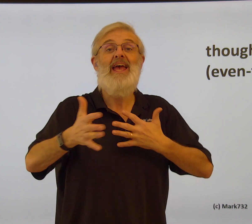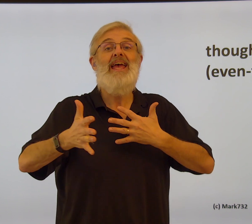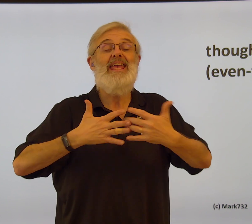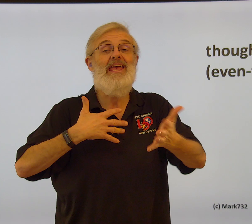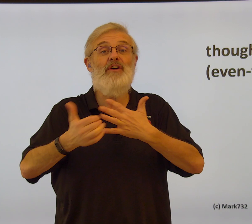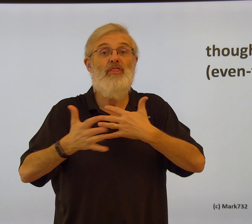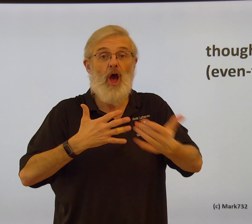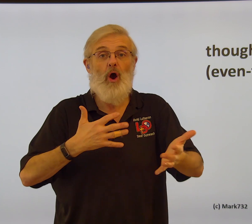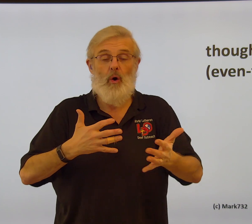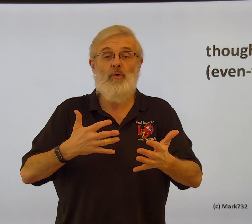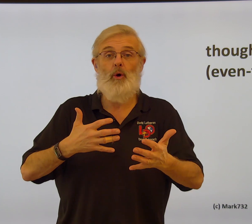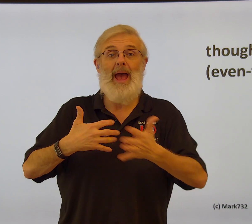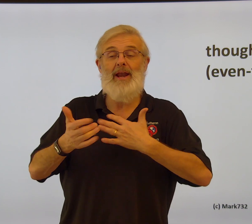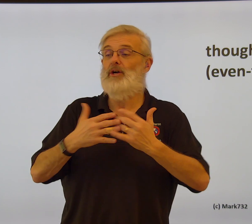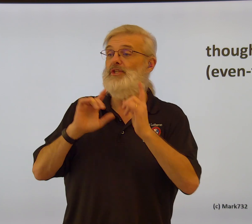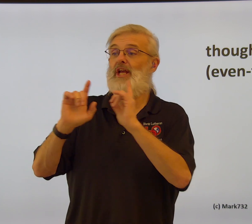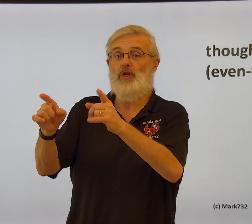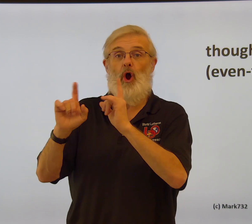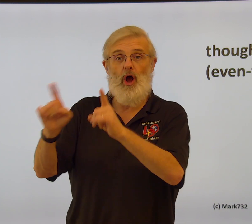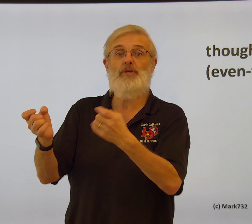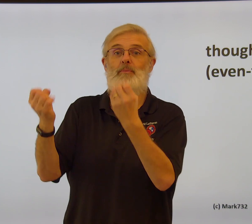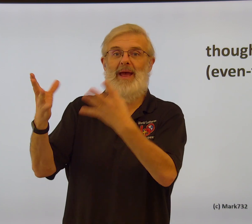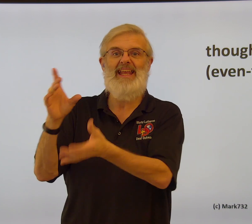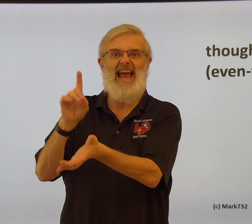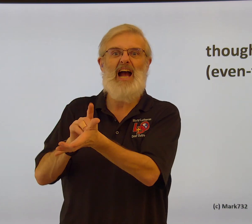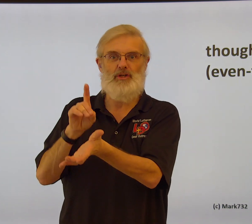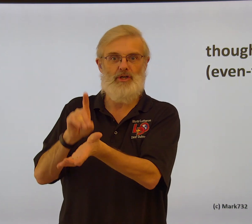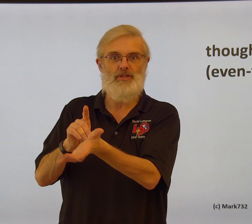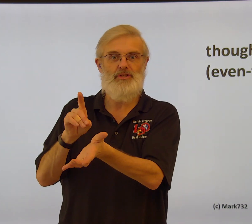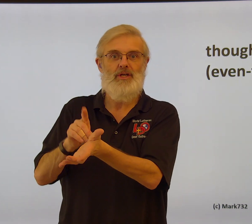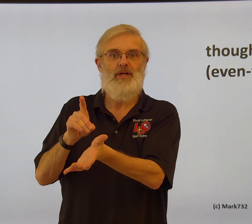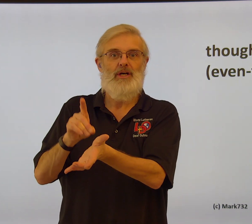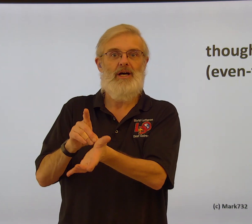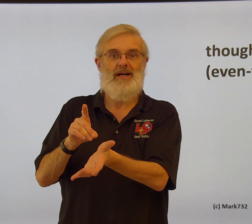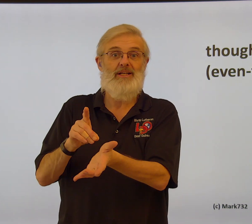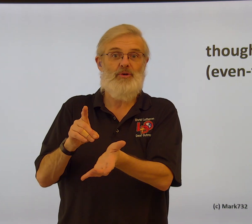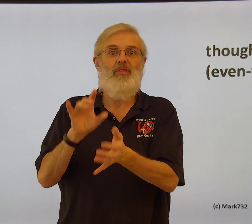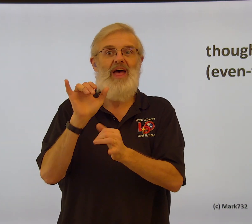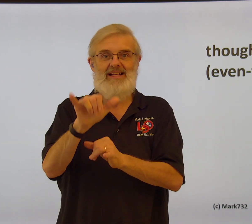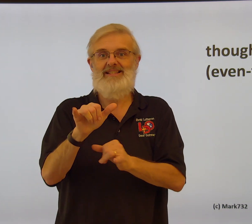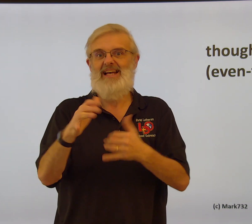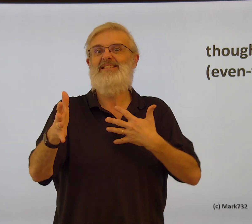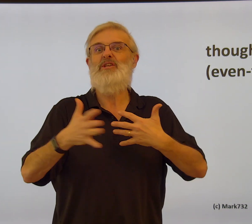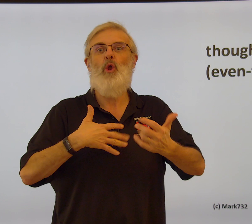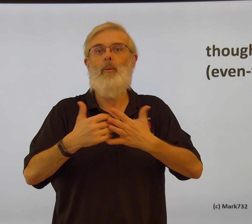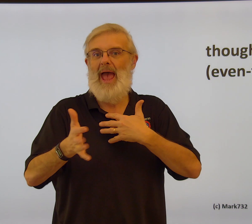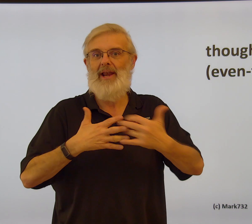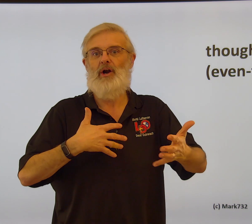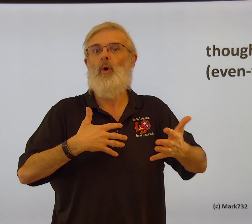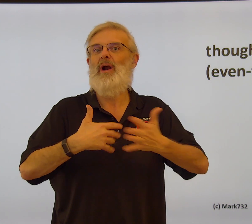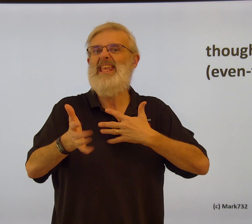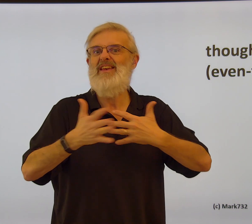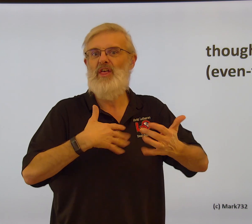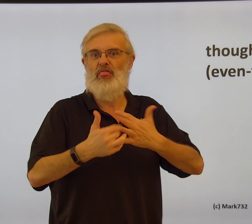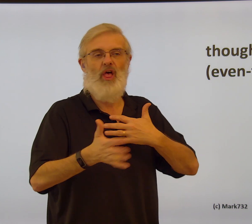even though, no matter, she had gone to many doctors. And so that's, that's no matter or even though,